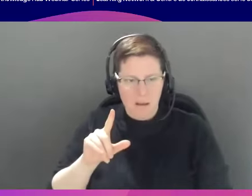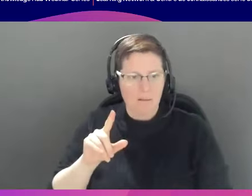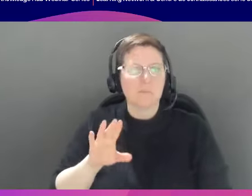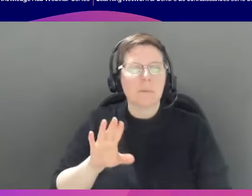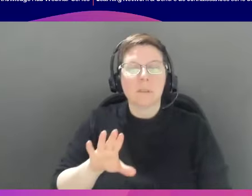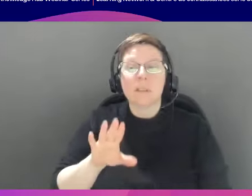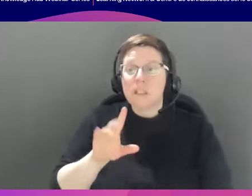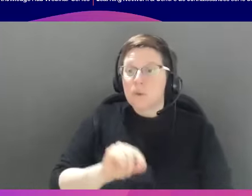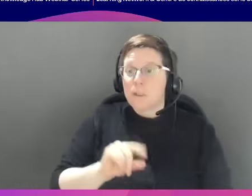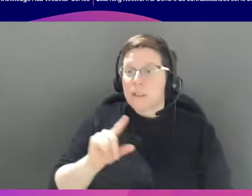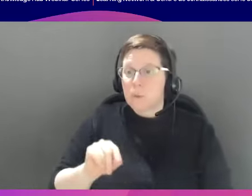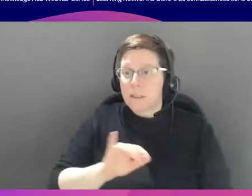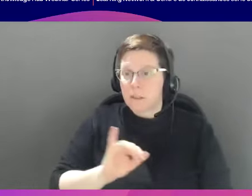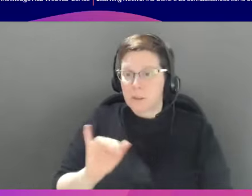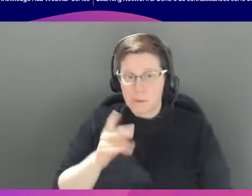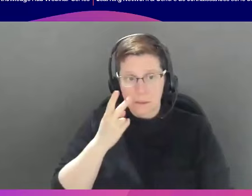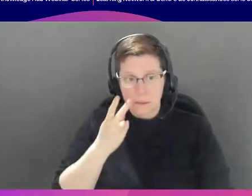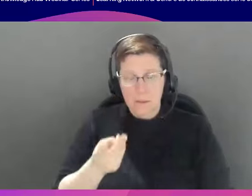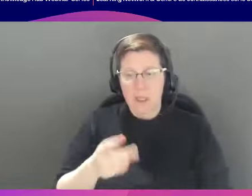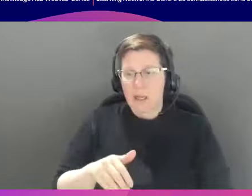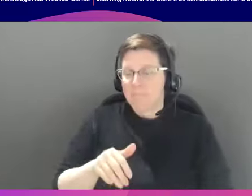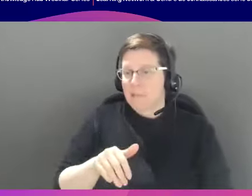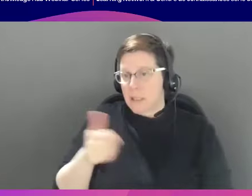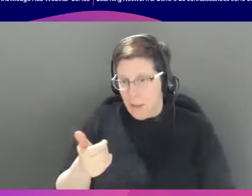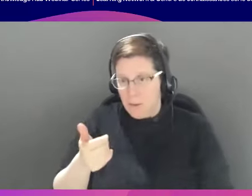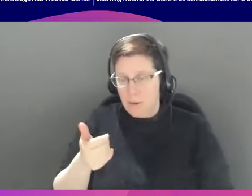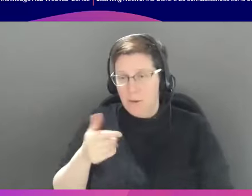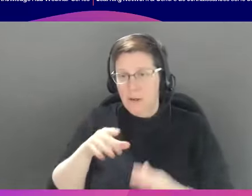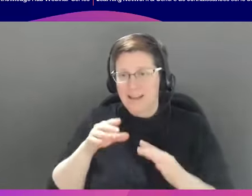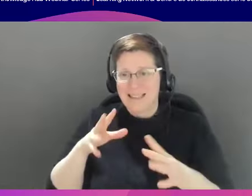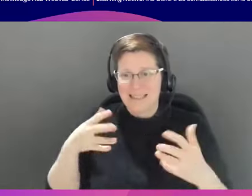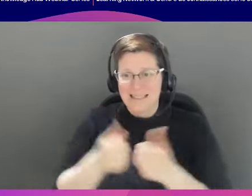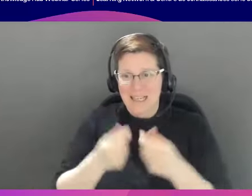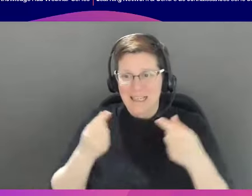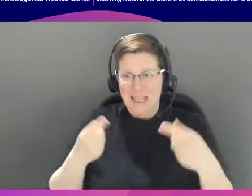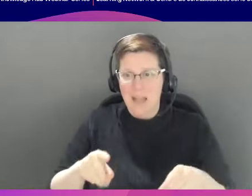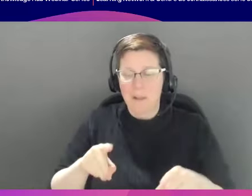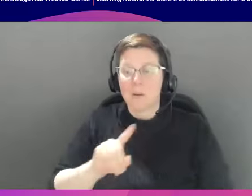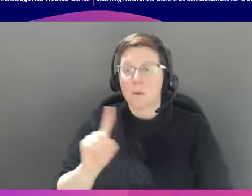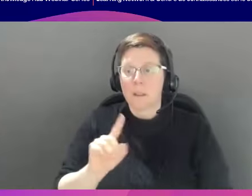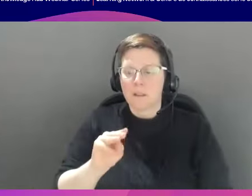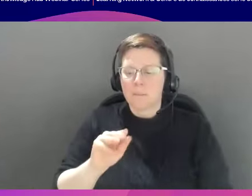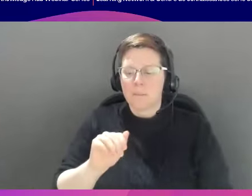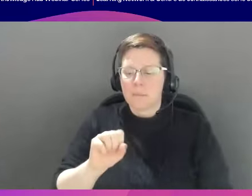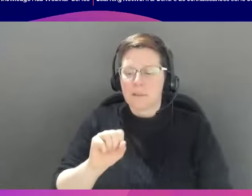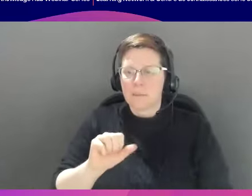In 2020, we also see another incel attack that occurred in Toronto at a massage parlor.